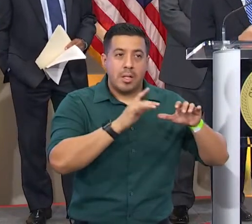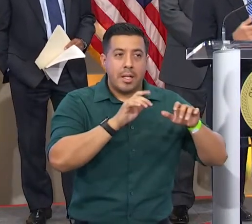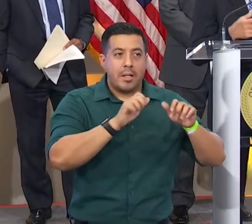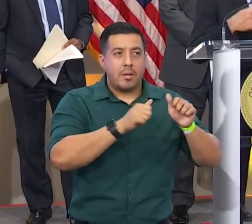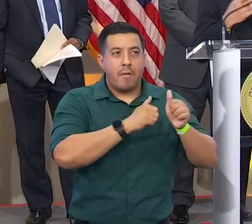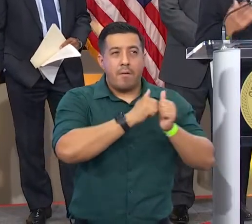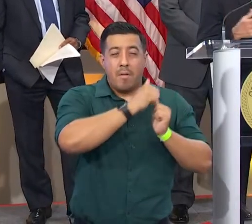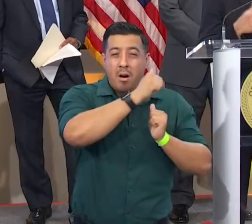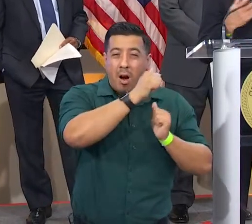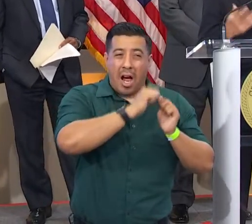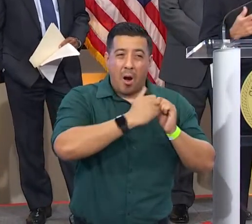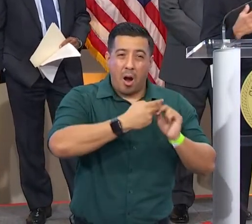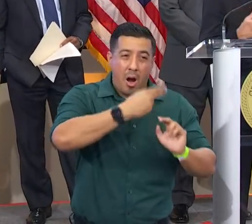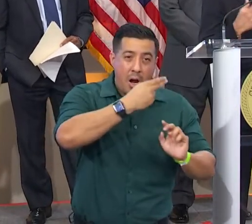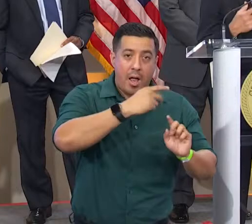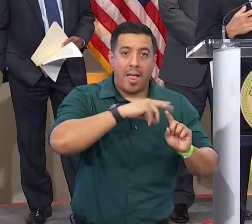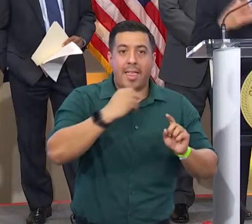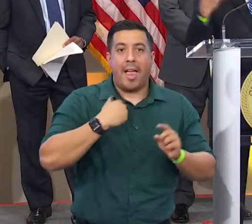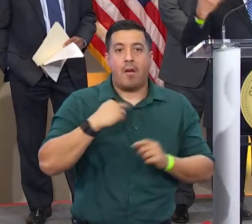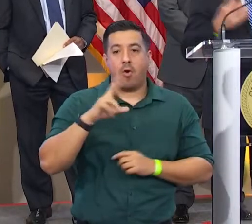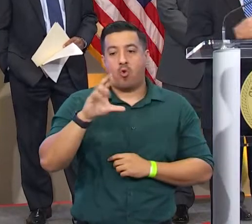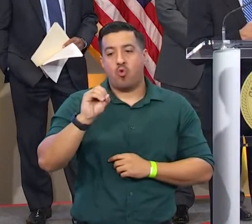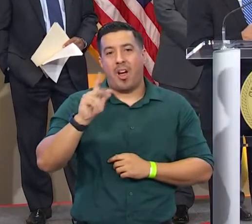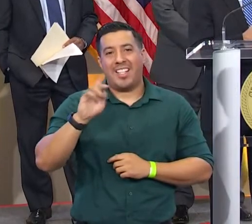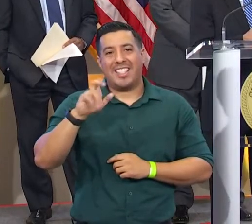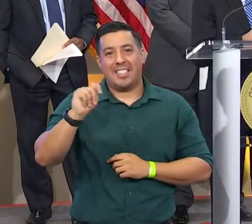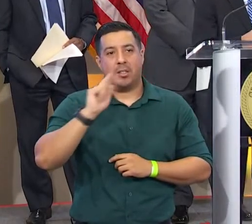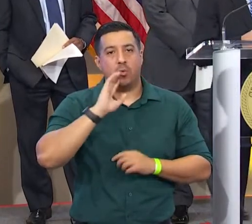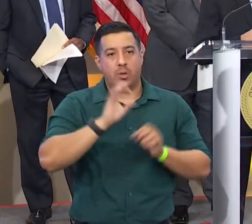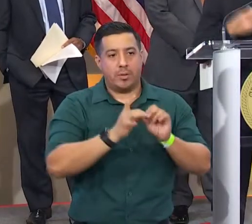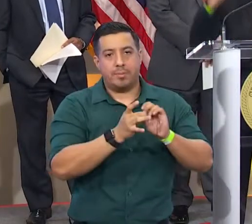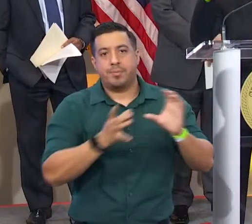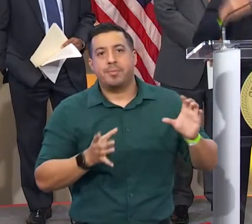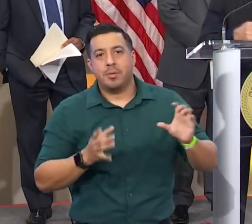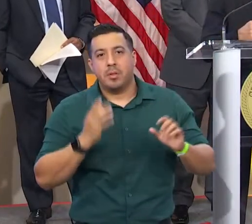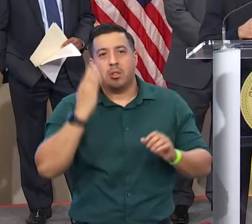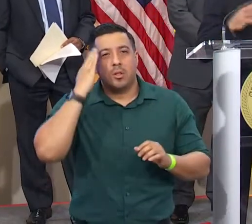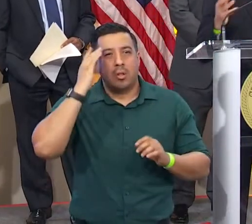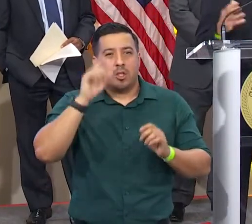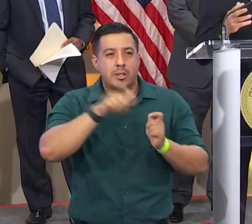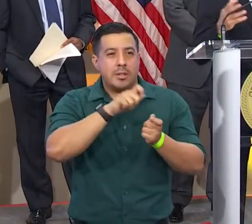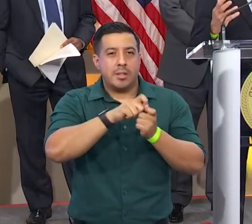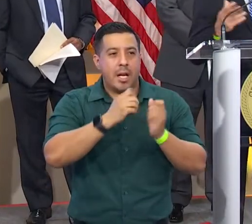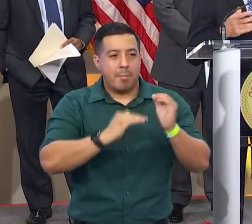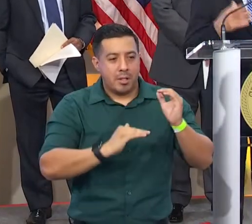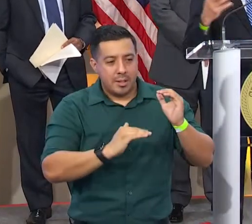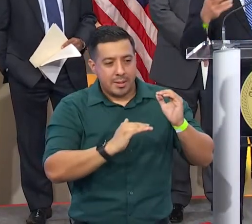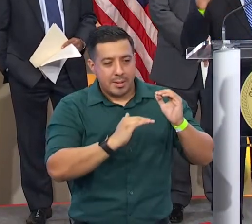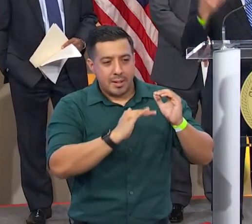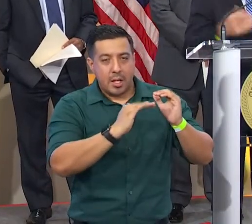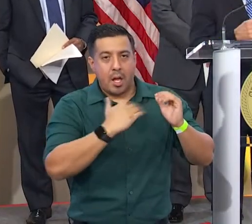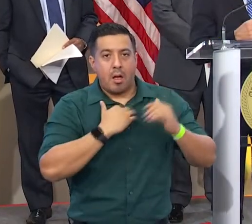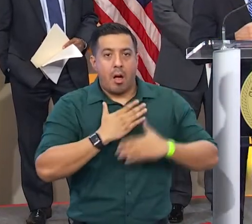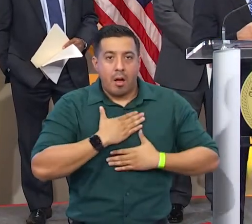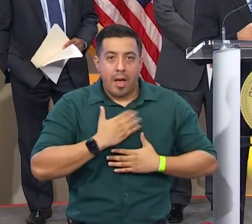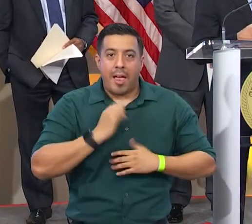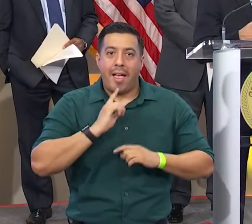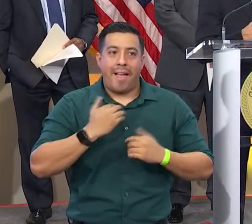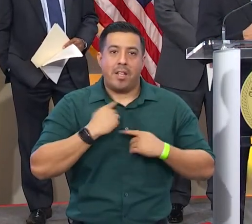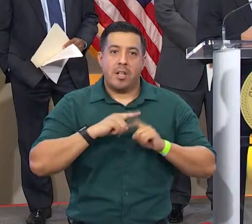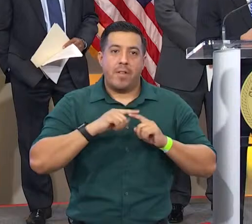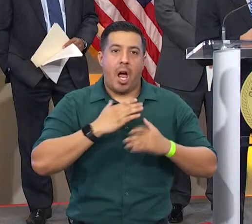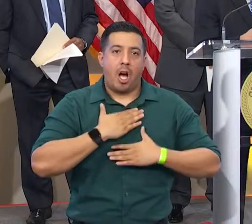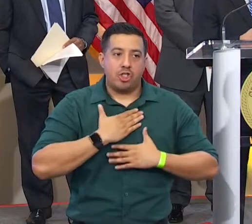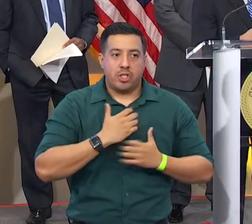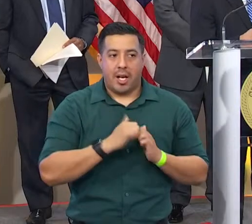height. And then you have the rockets that kick in because after a certain amount of altitude, you run out of oxygen. So that's the